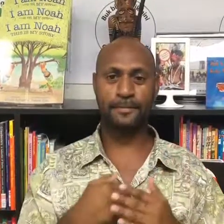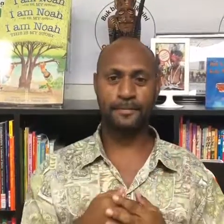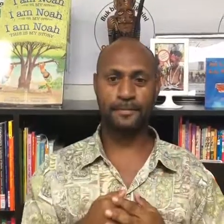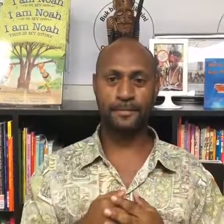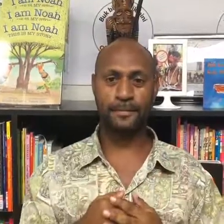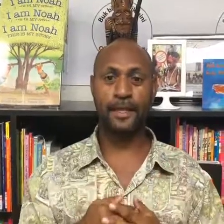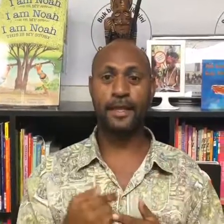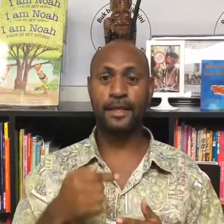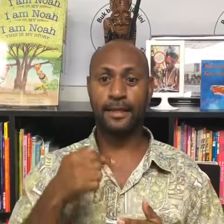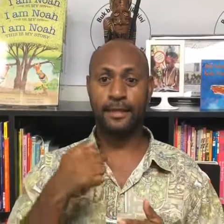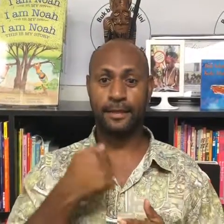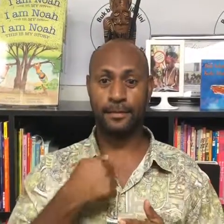They are in Papua New Guinea.